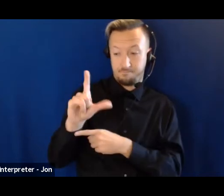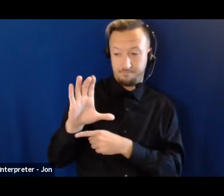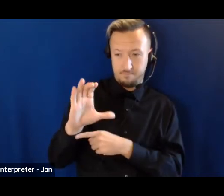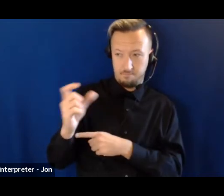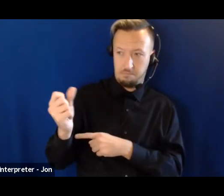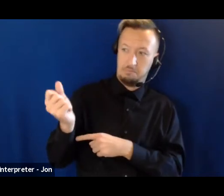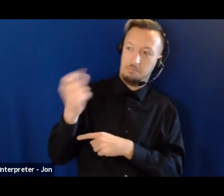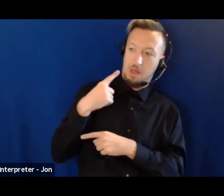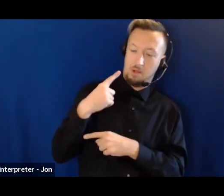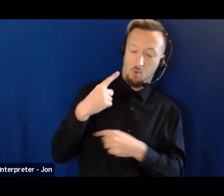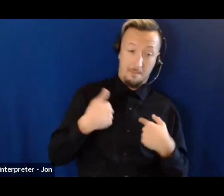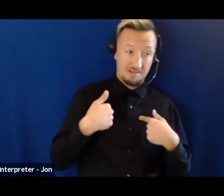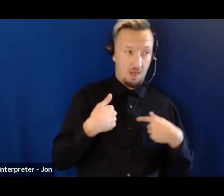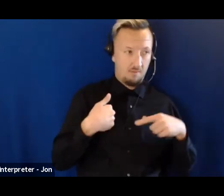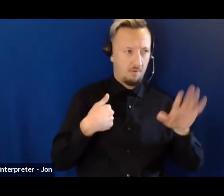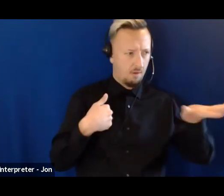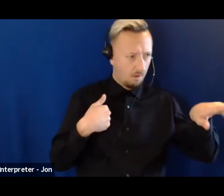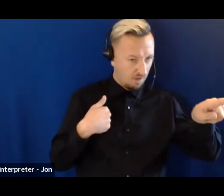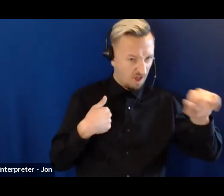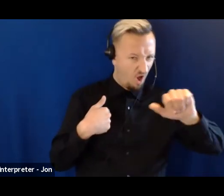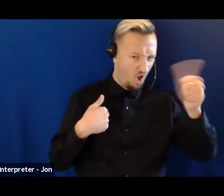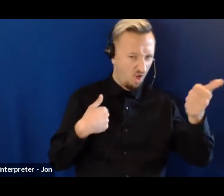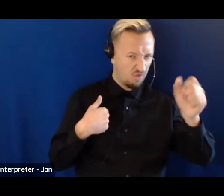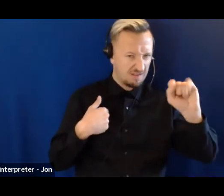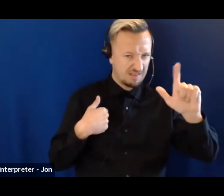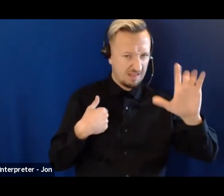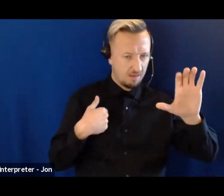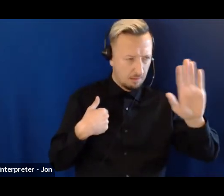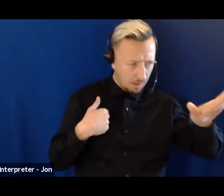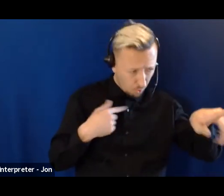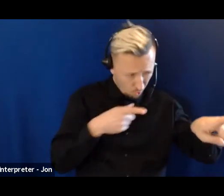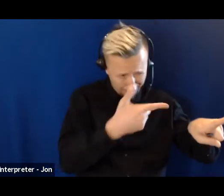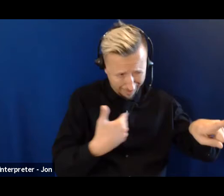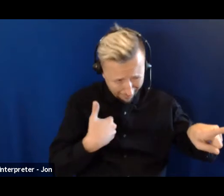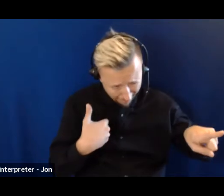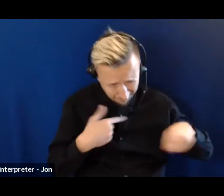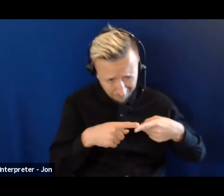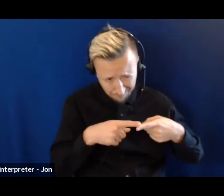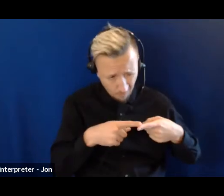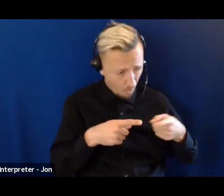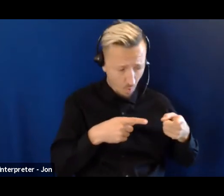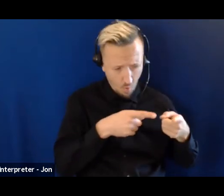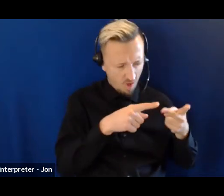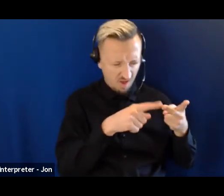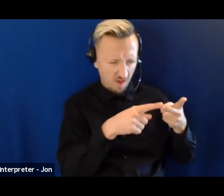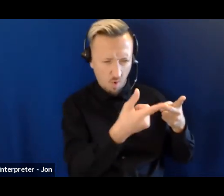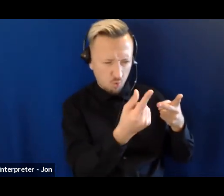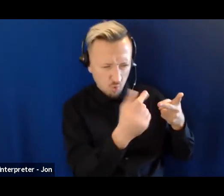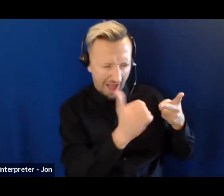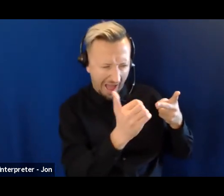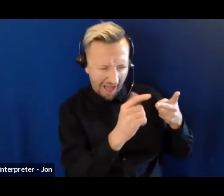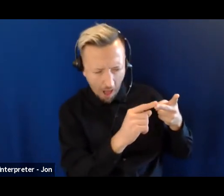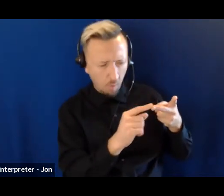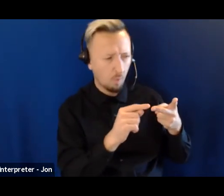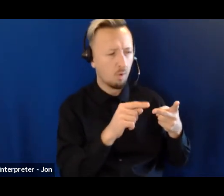had to go ask other SILCs, hey, do you guys have this? Or how are you doing this? Or how's it set